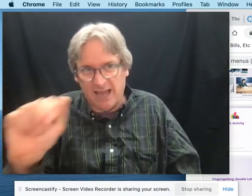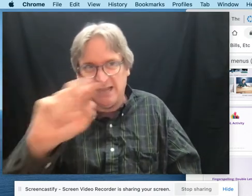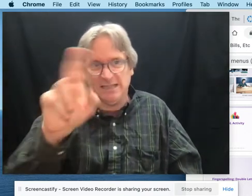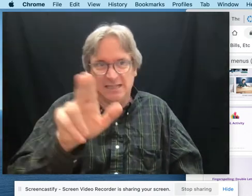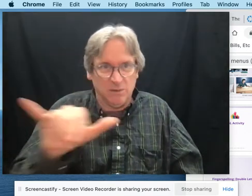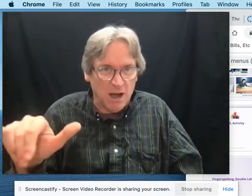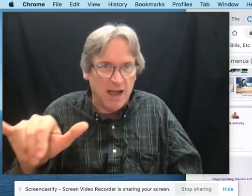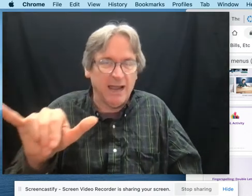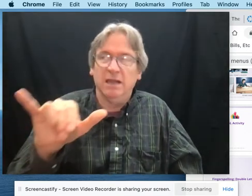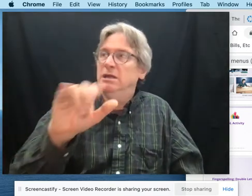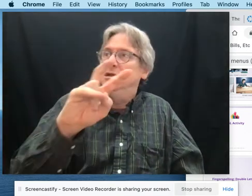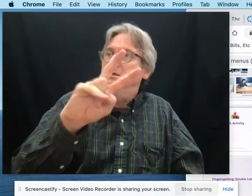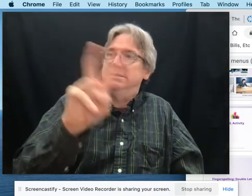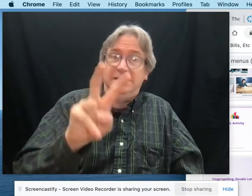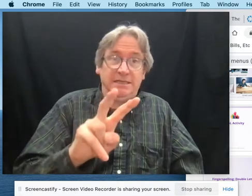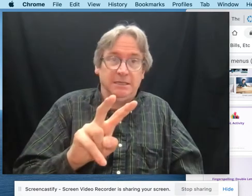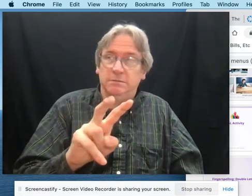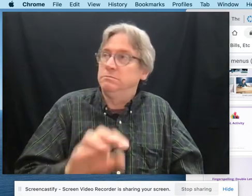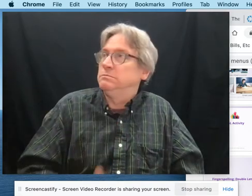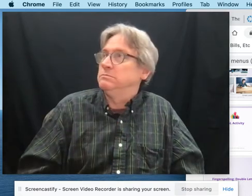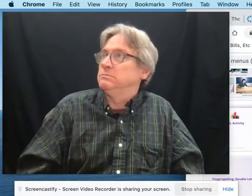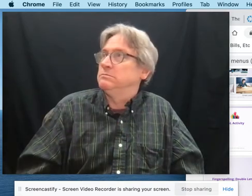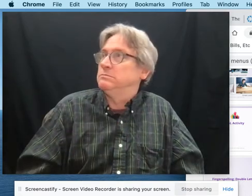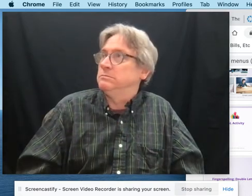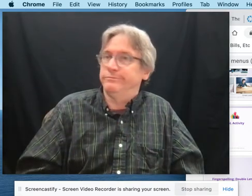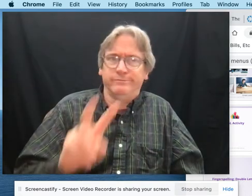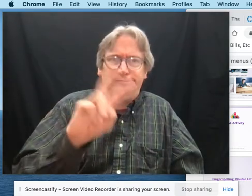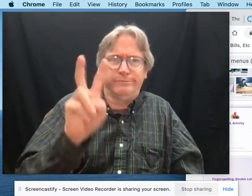ZZA, ZZY, ZZ.